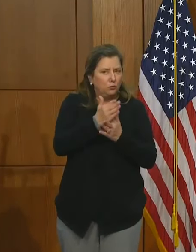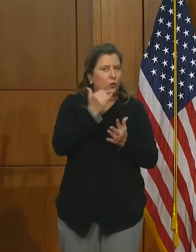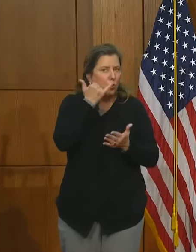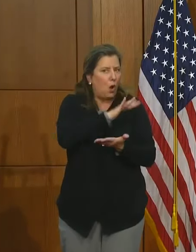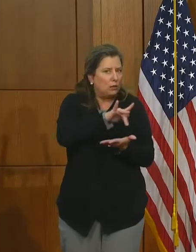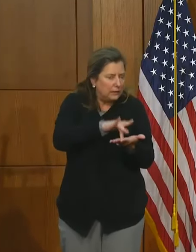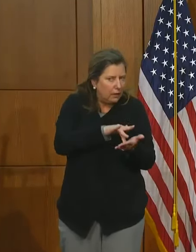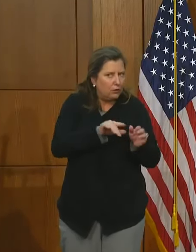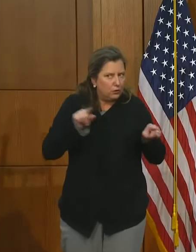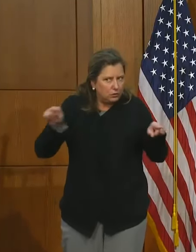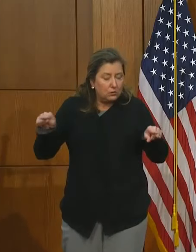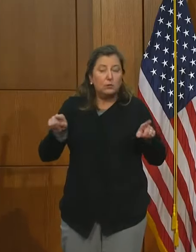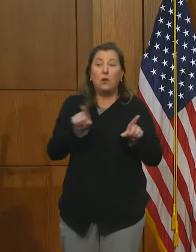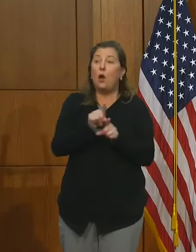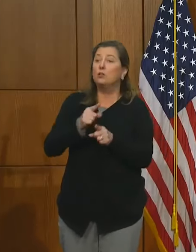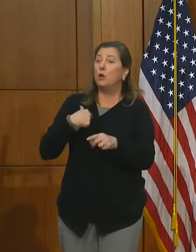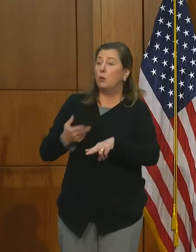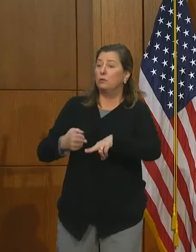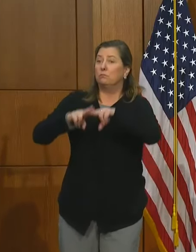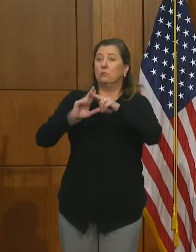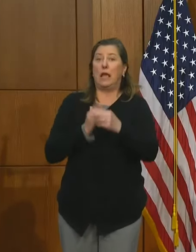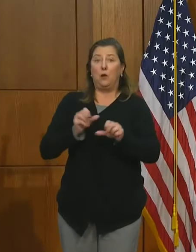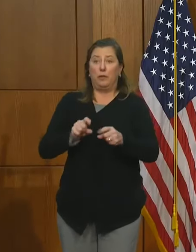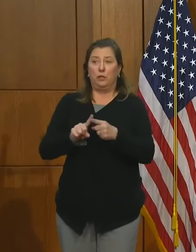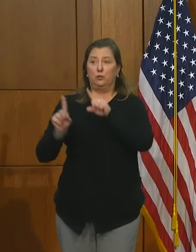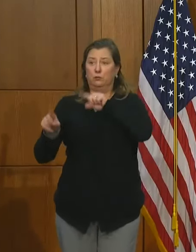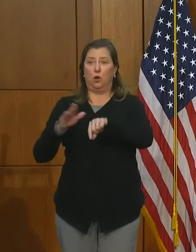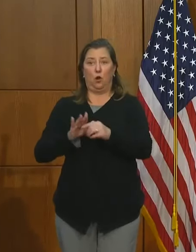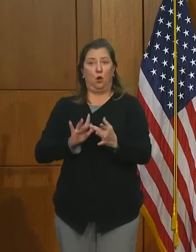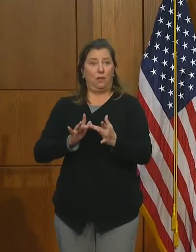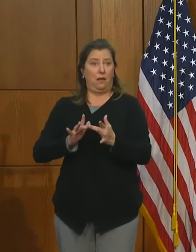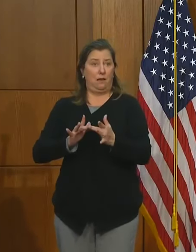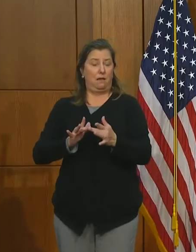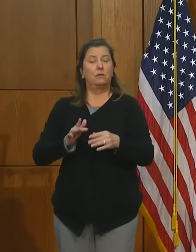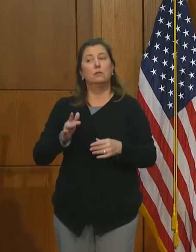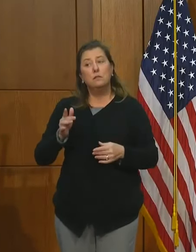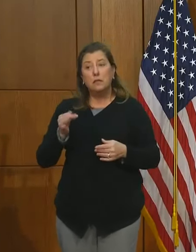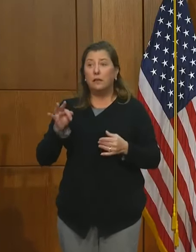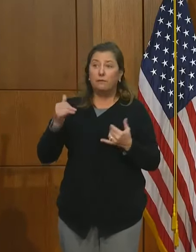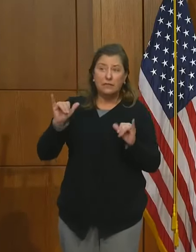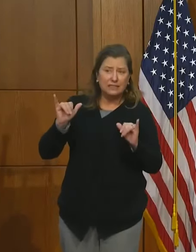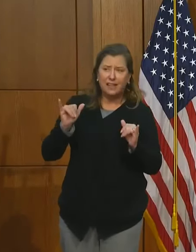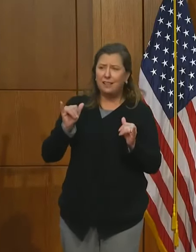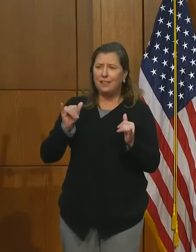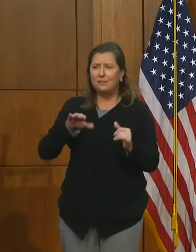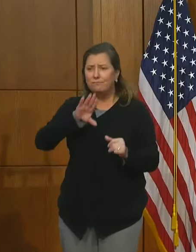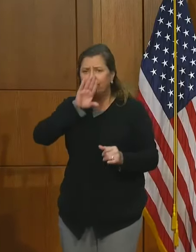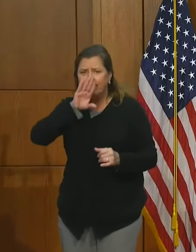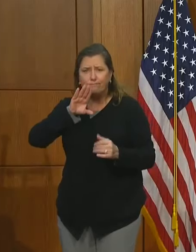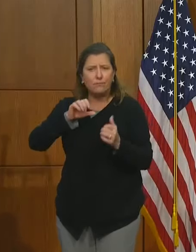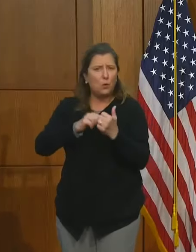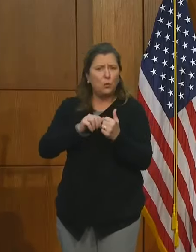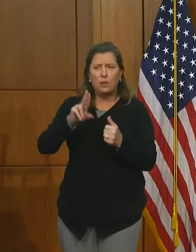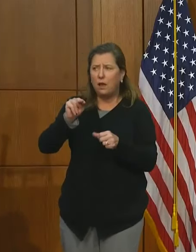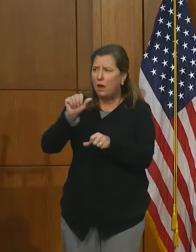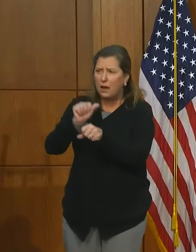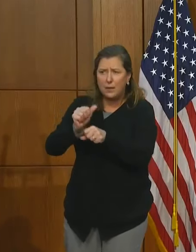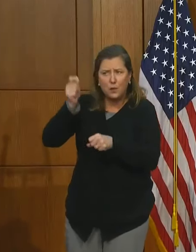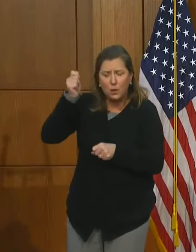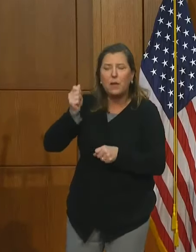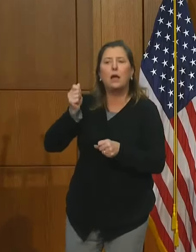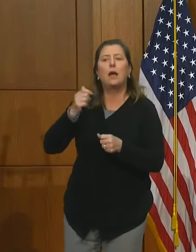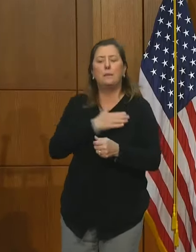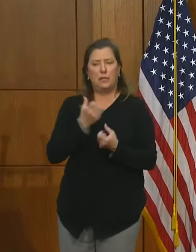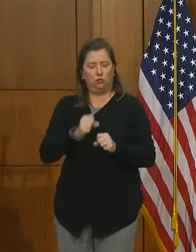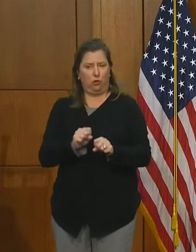as well as we've also increased our online capability. So if you're still having problems with unemployment, make sure you try that